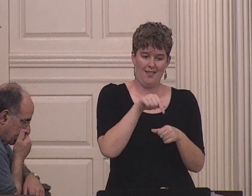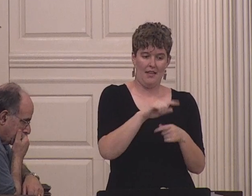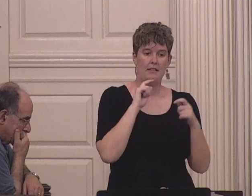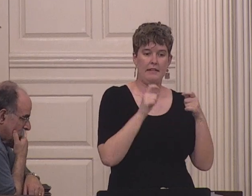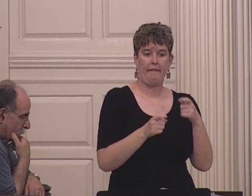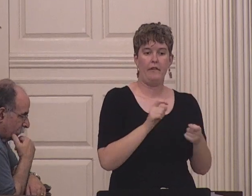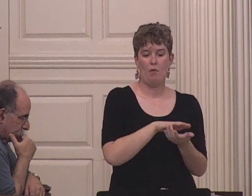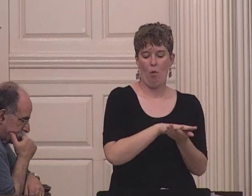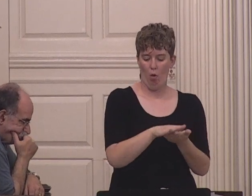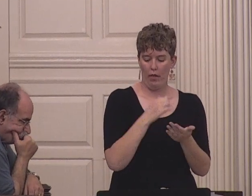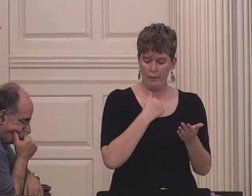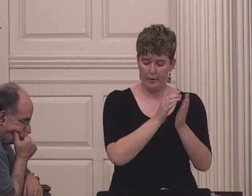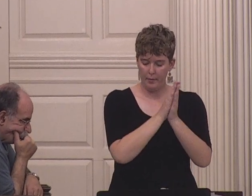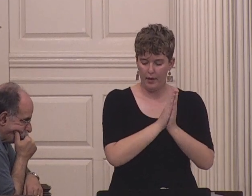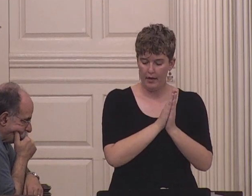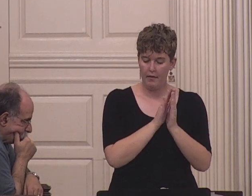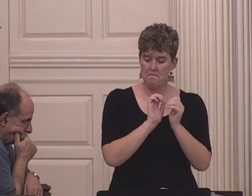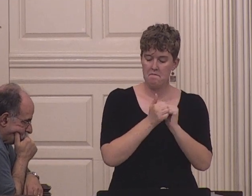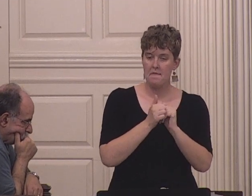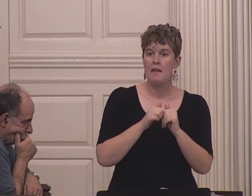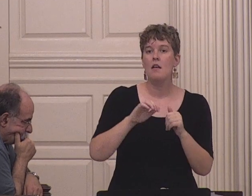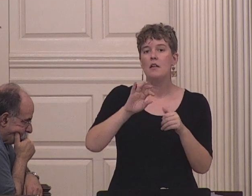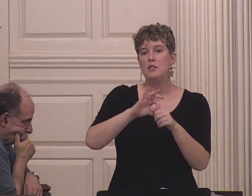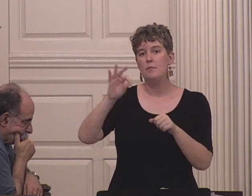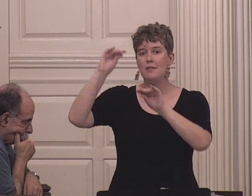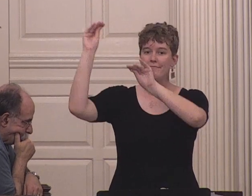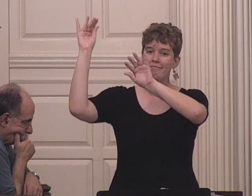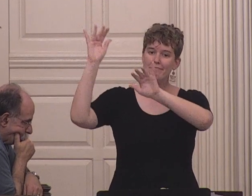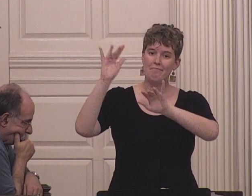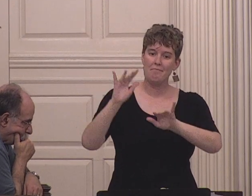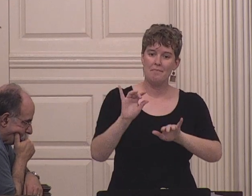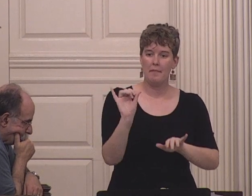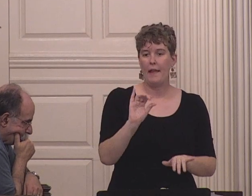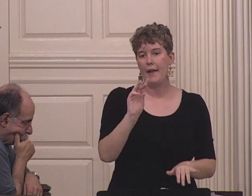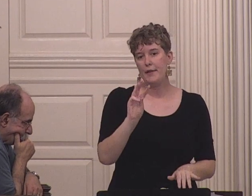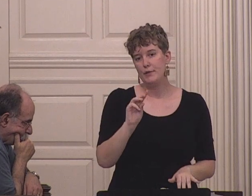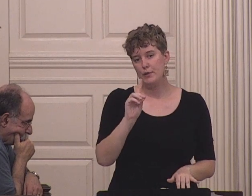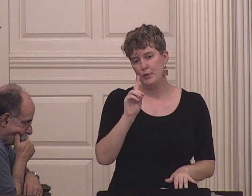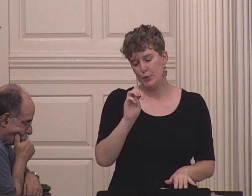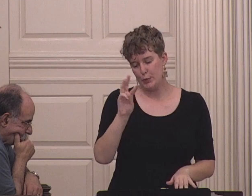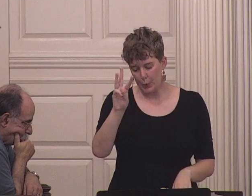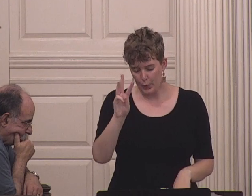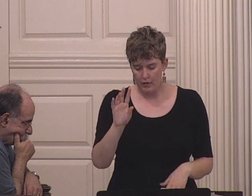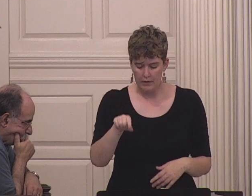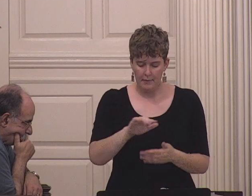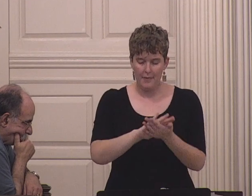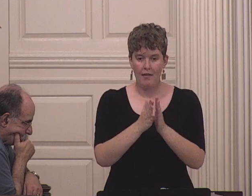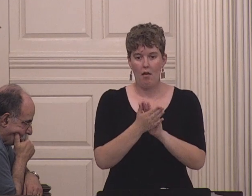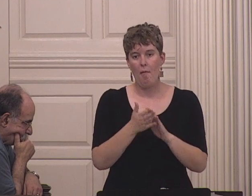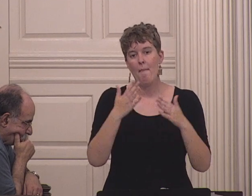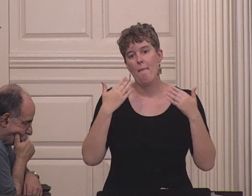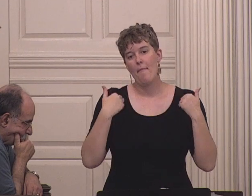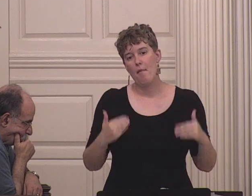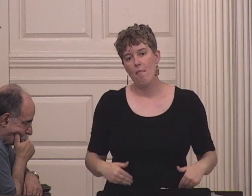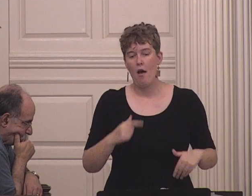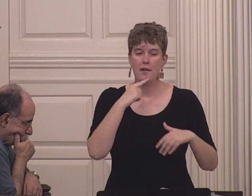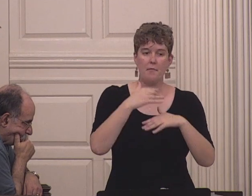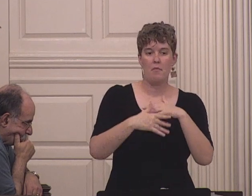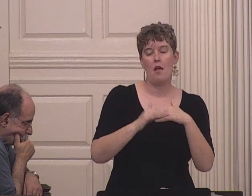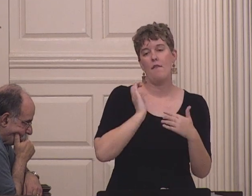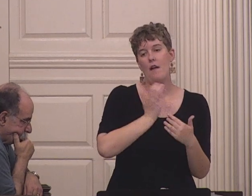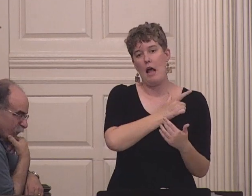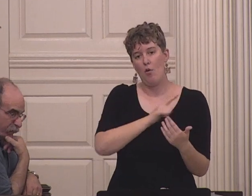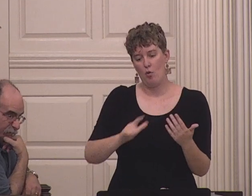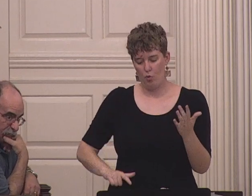pray, by sending down your Spirit upon them like the dew fall, so that they may become for us the body and blood of our